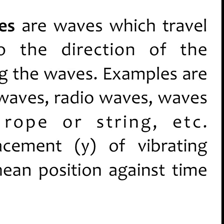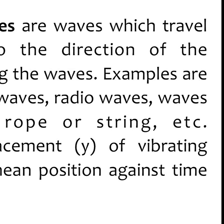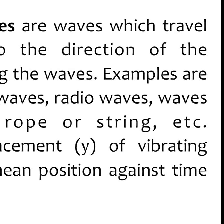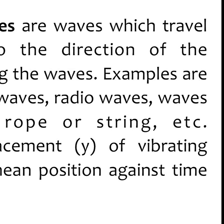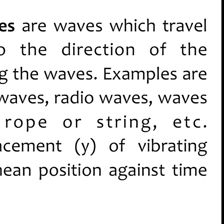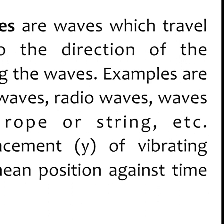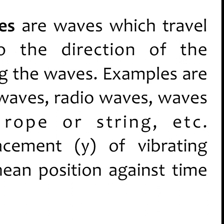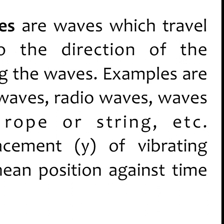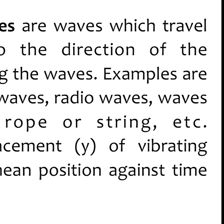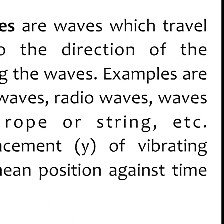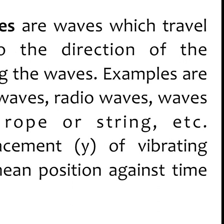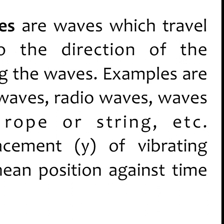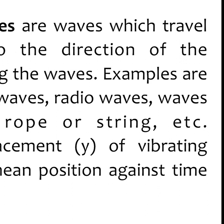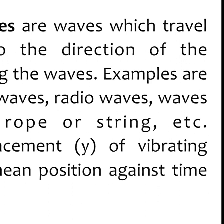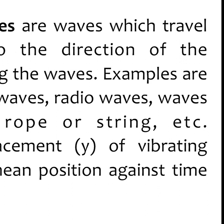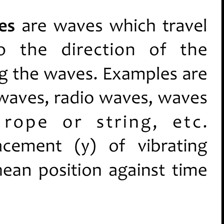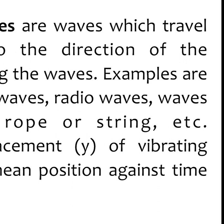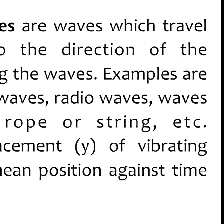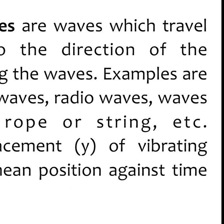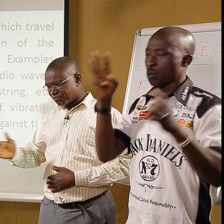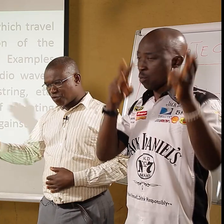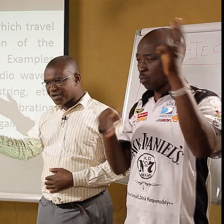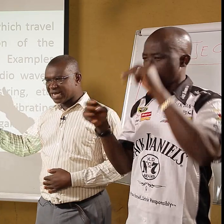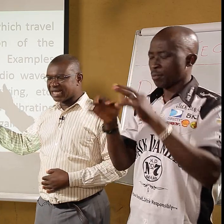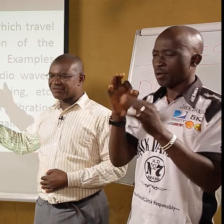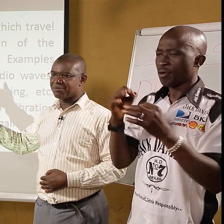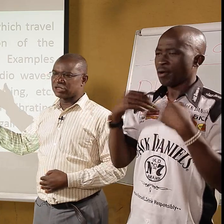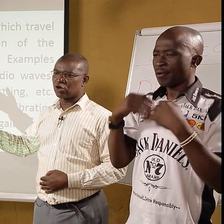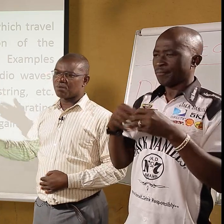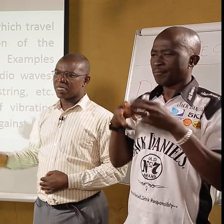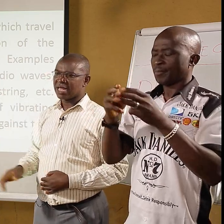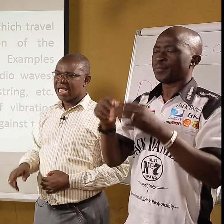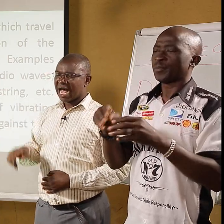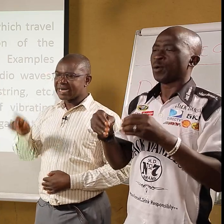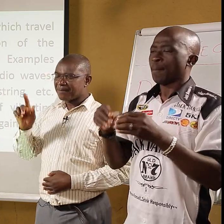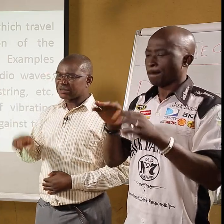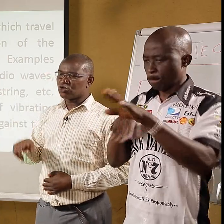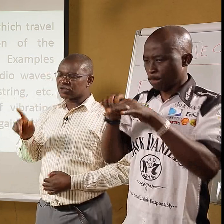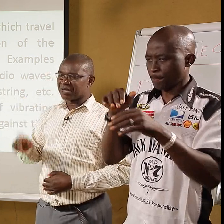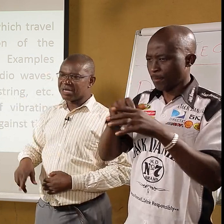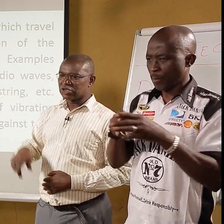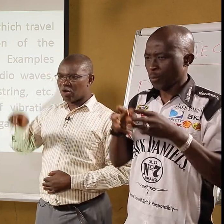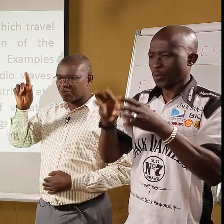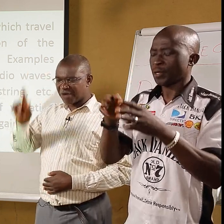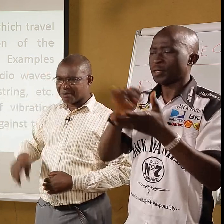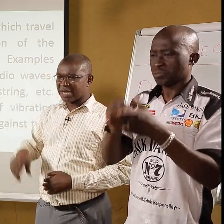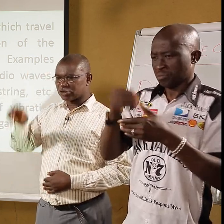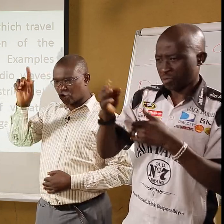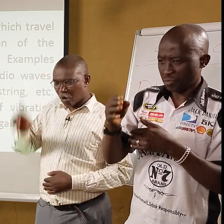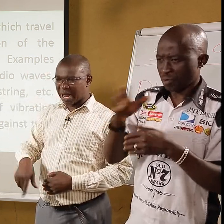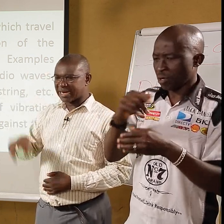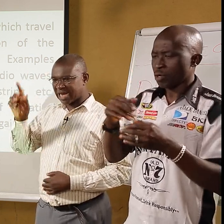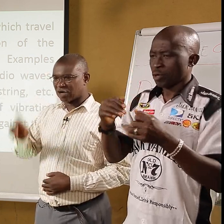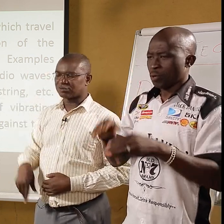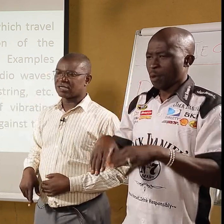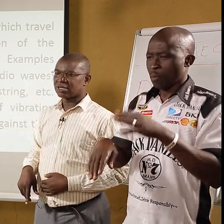the vibrations producing the waves. If you have wave moving in a given medium and the particles of the medium vibrate